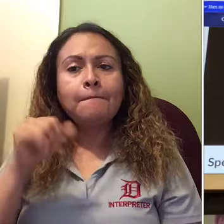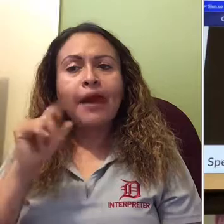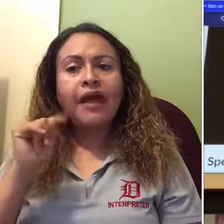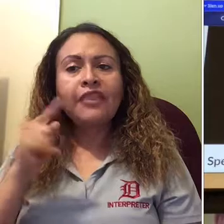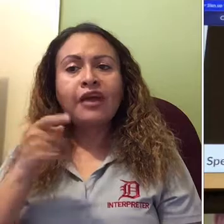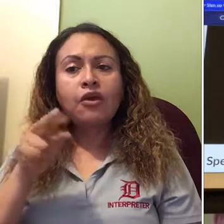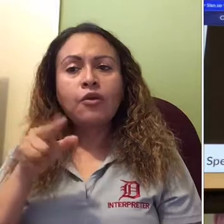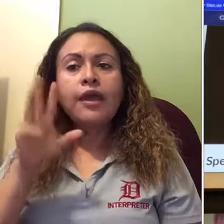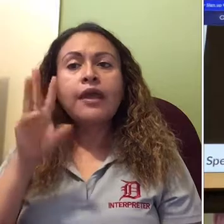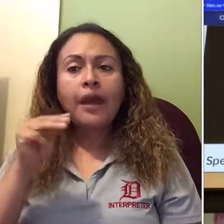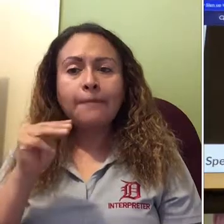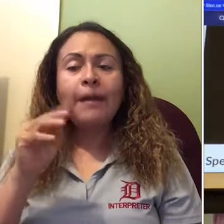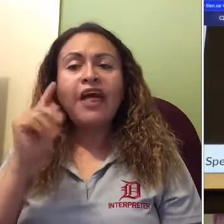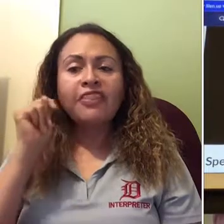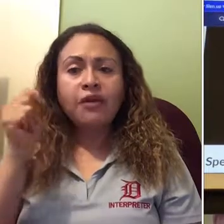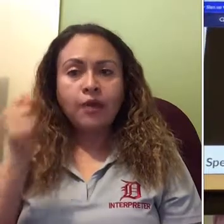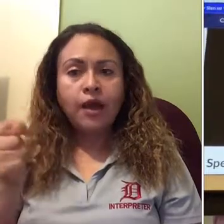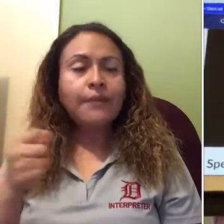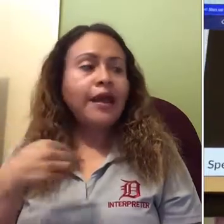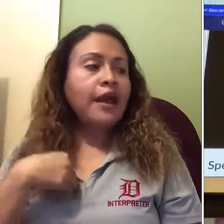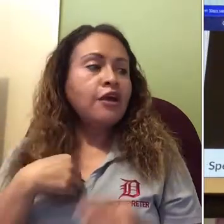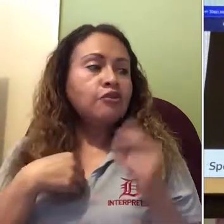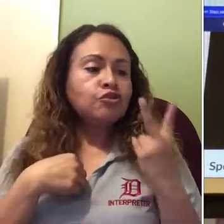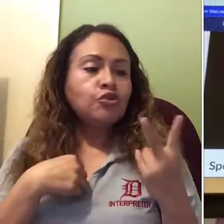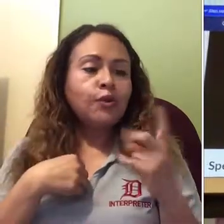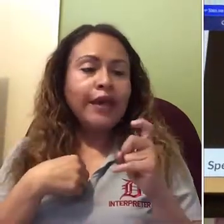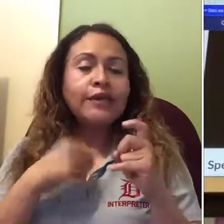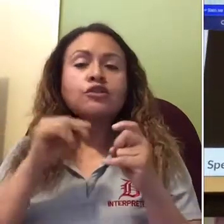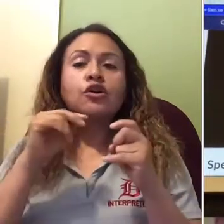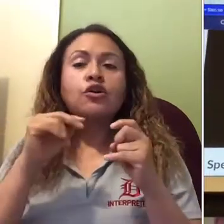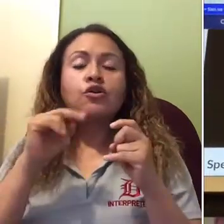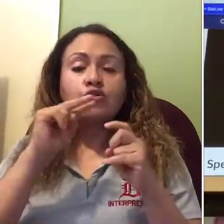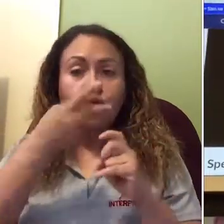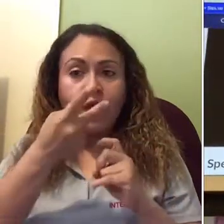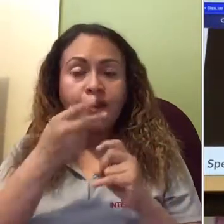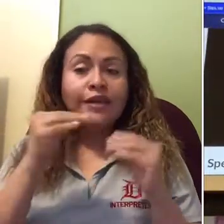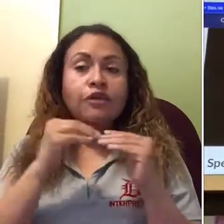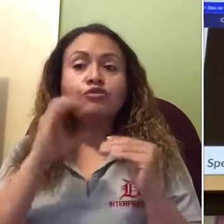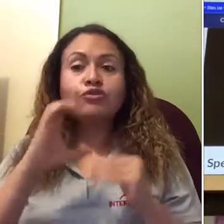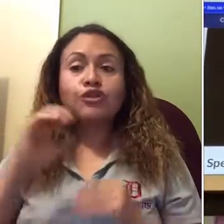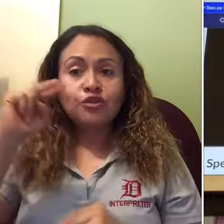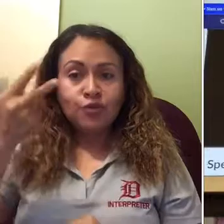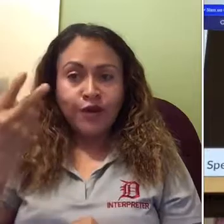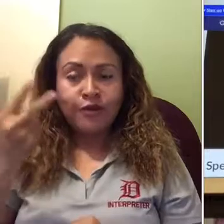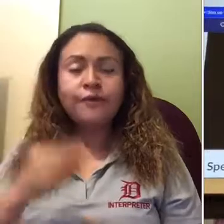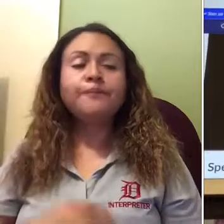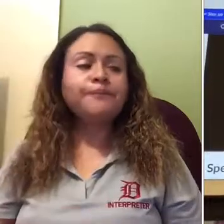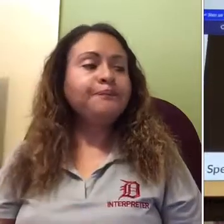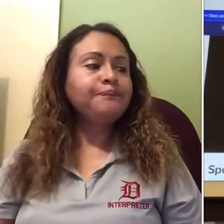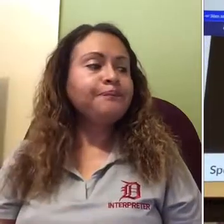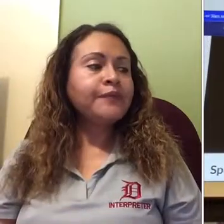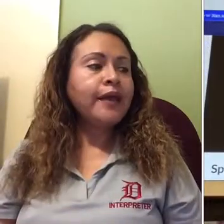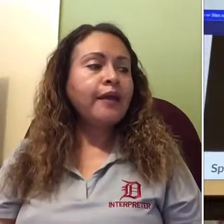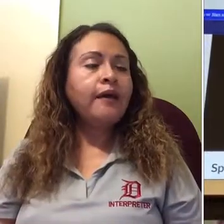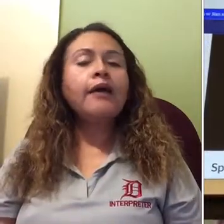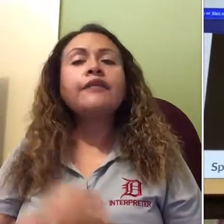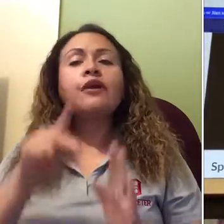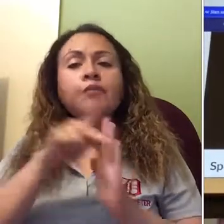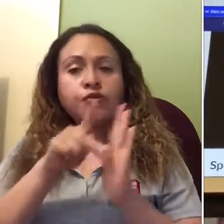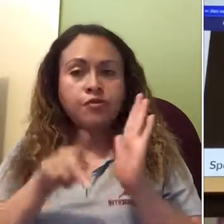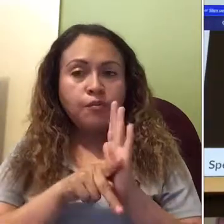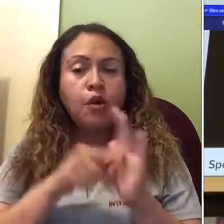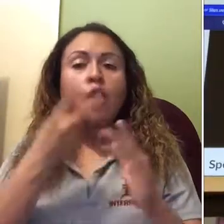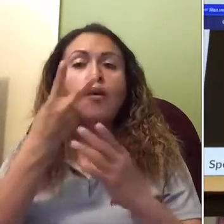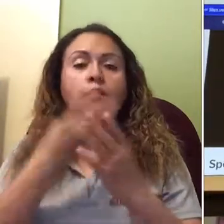theorem. So we get 2x squared is equal to c squared. We can take the principal root of